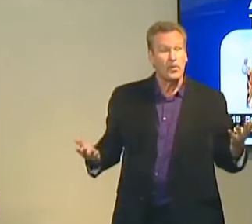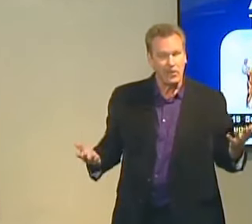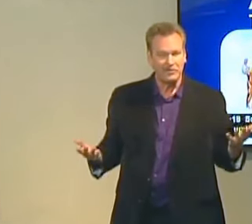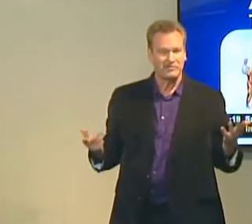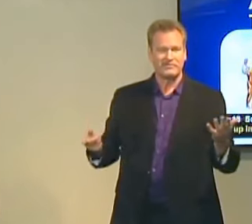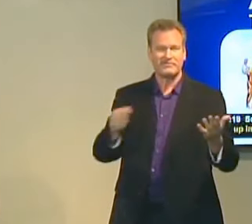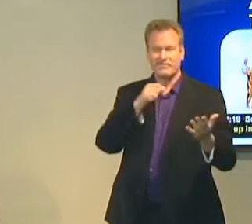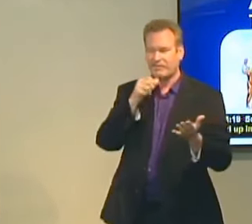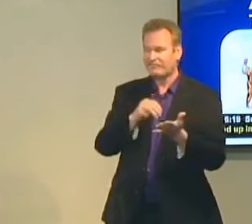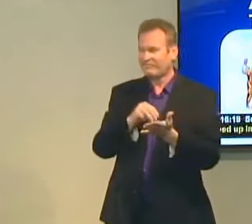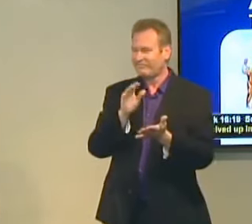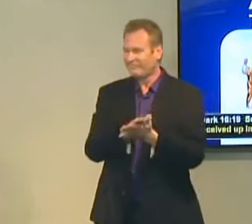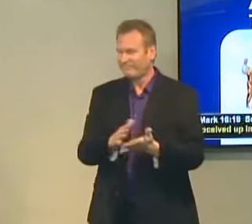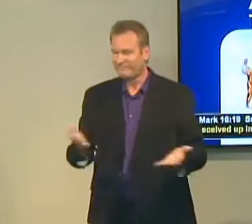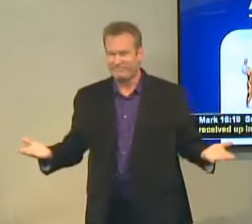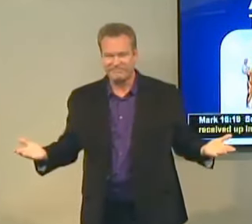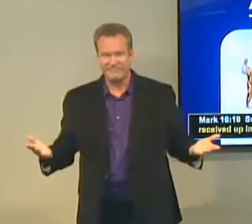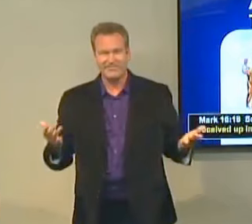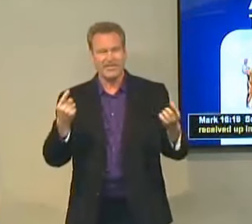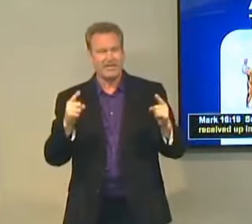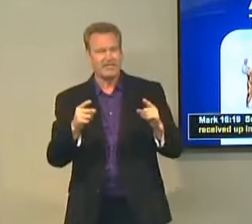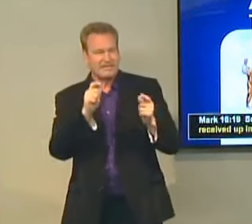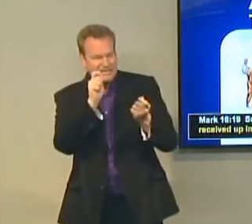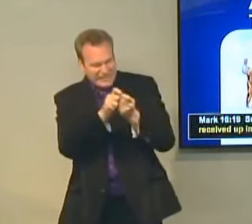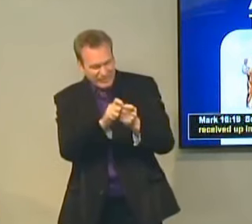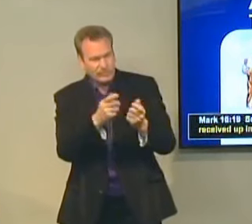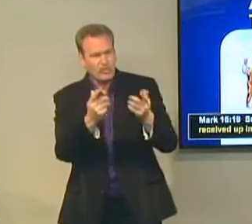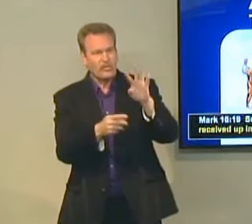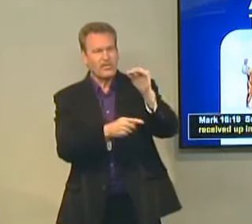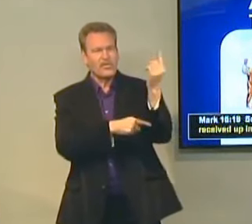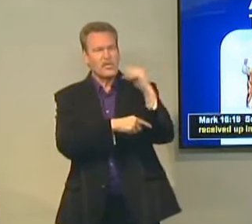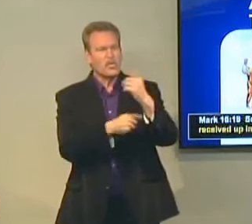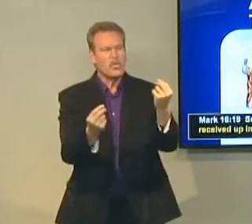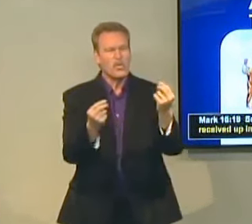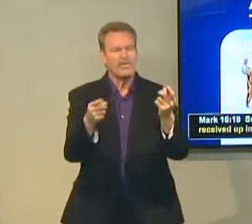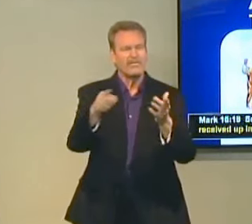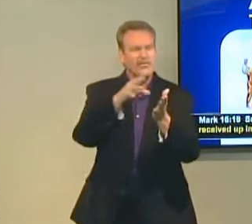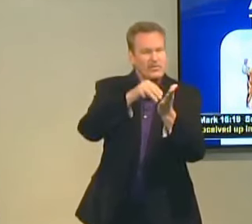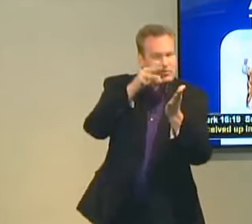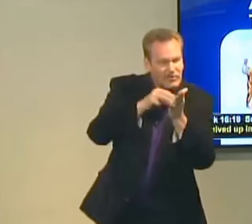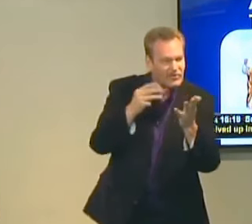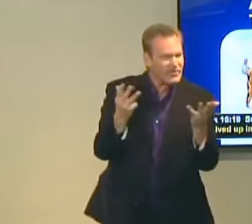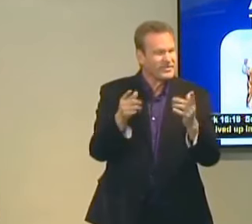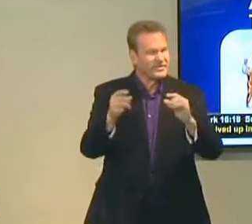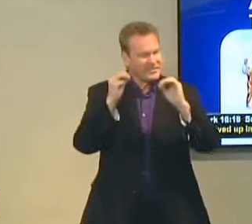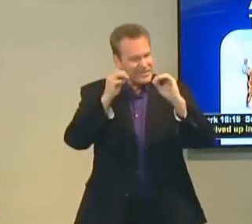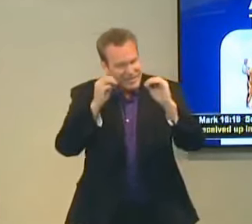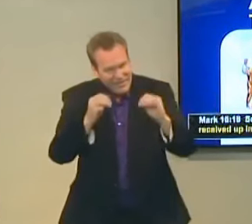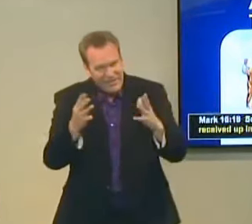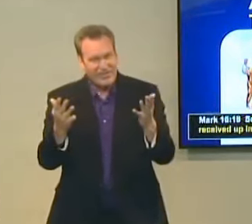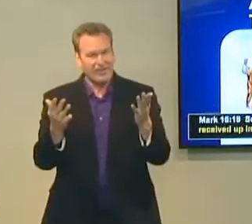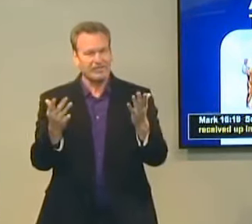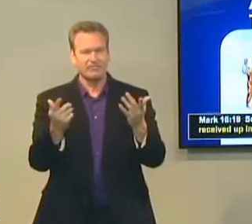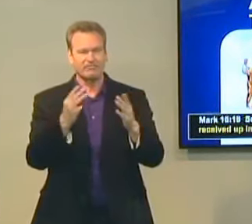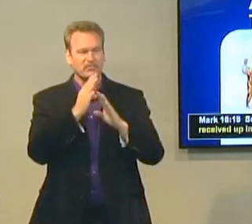And then Jesus. Was with the people. For 40 days. It was put down. Precisely. You can learn about this.